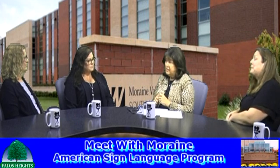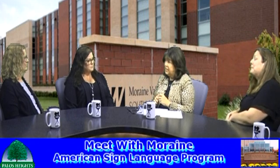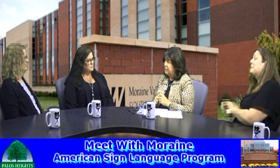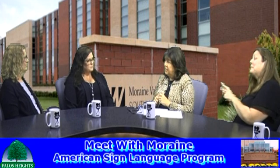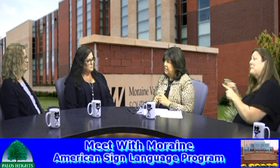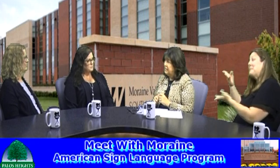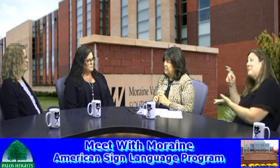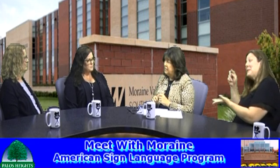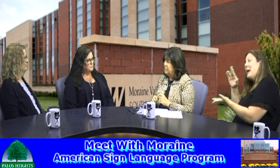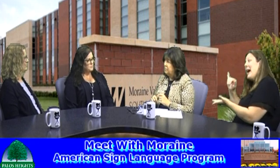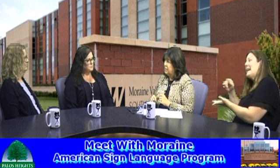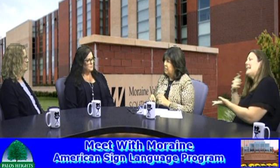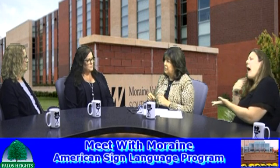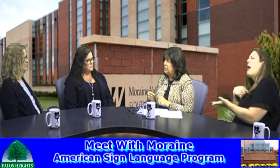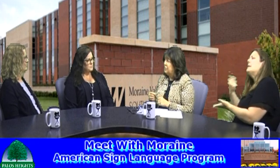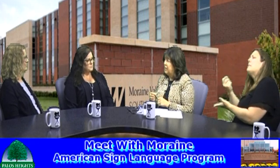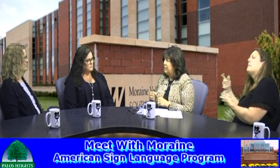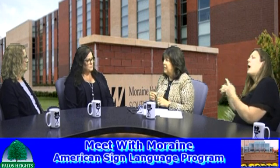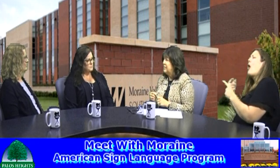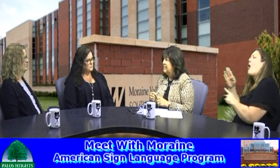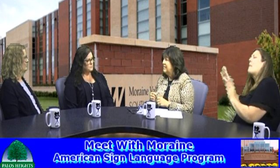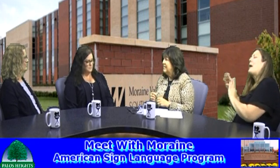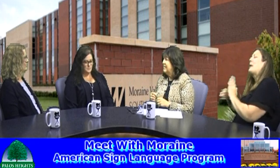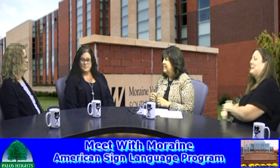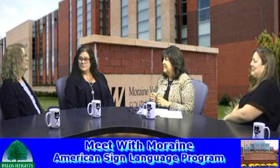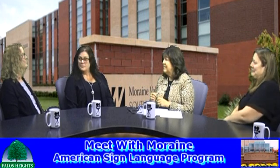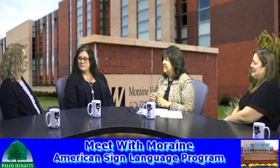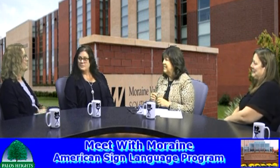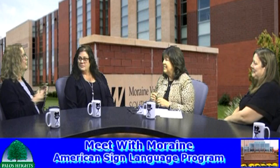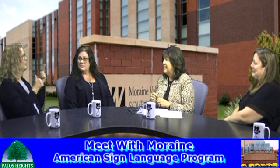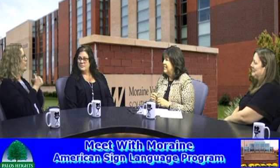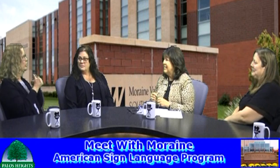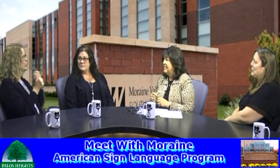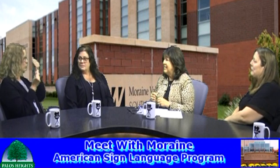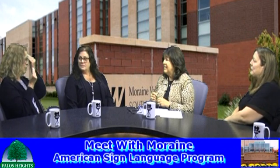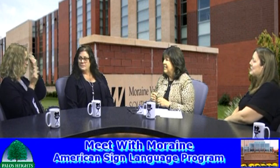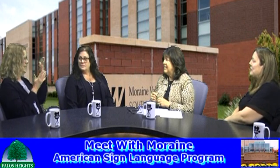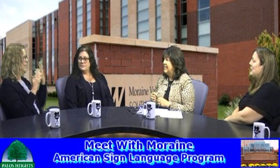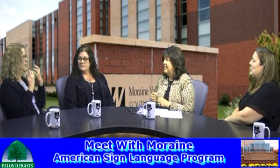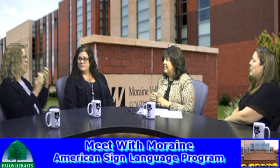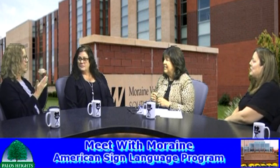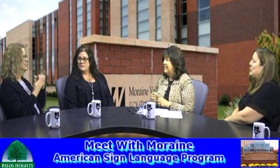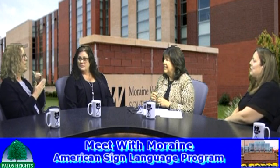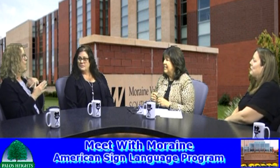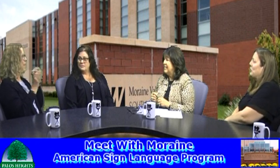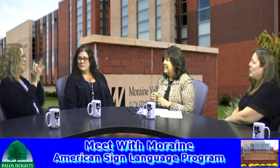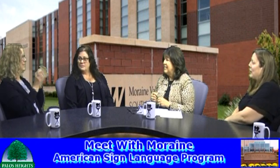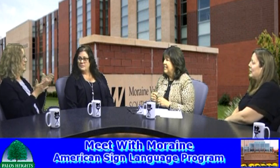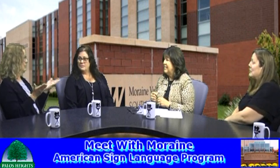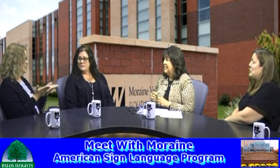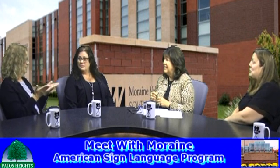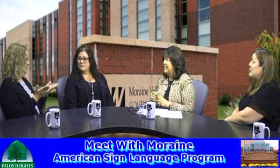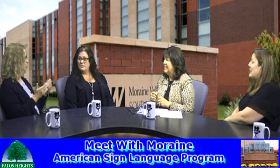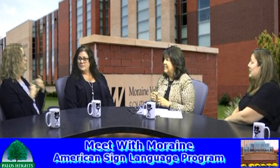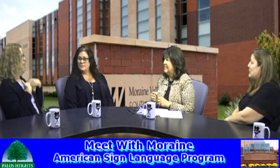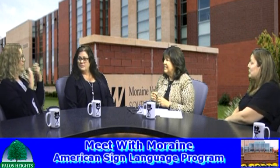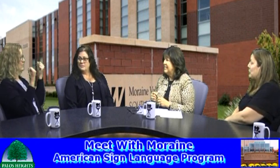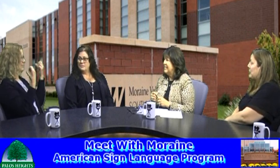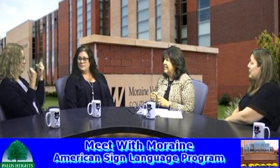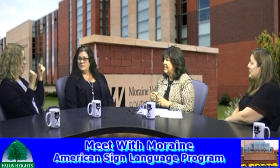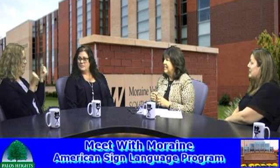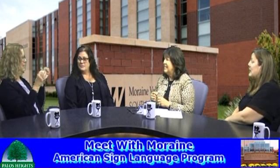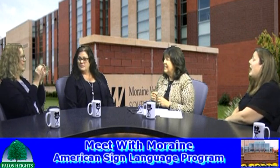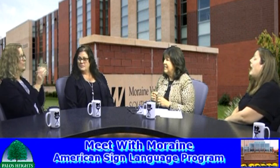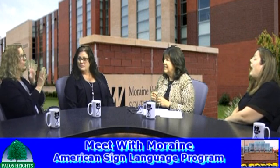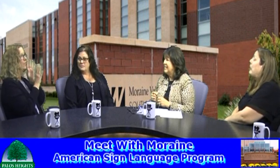also, Terry, tell us a little bit about your background. Well, first of all, I do want to inform the audience that we do have a sign language